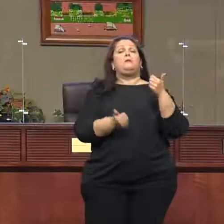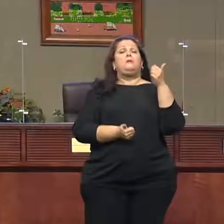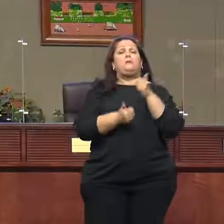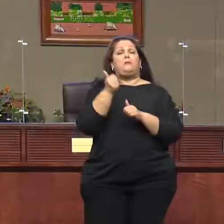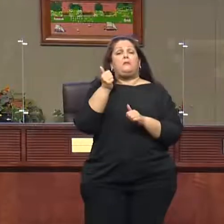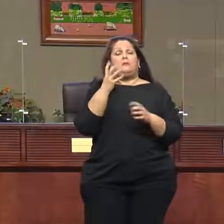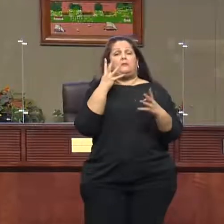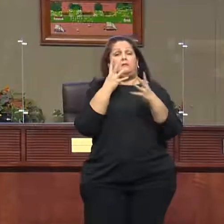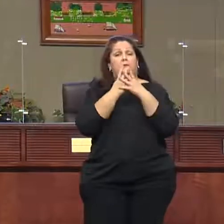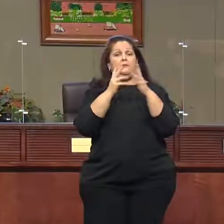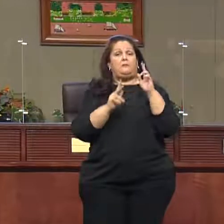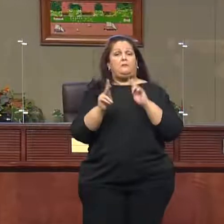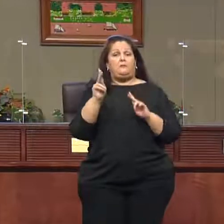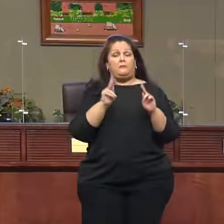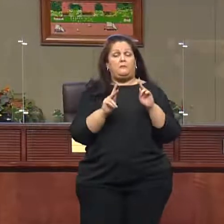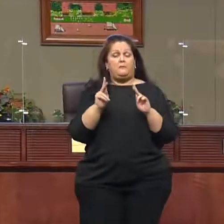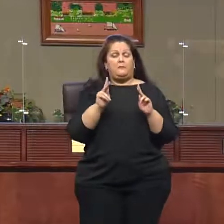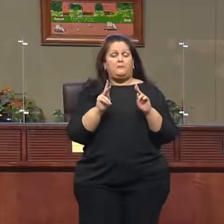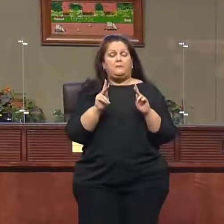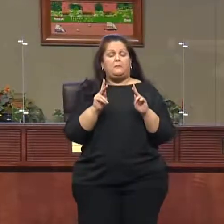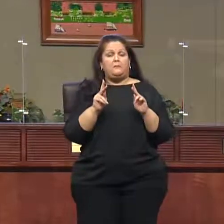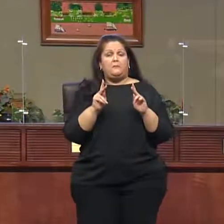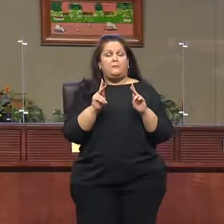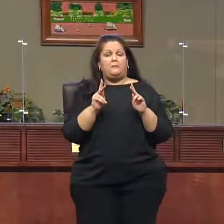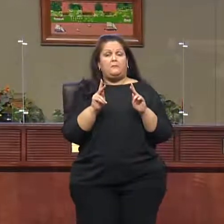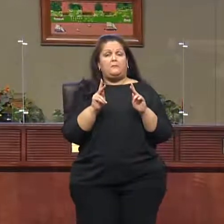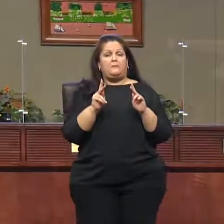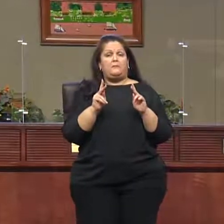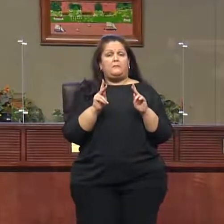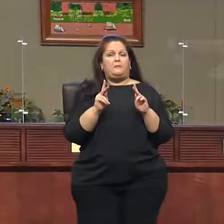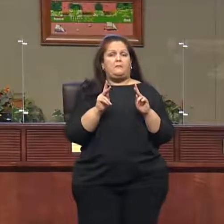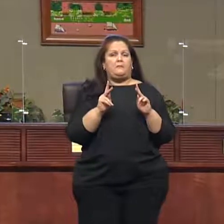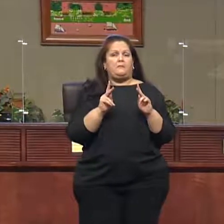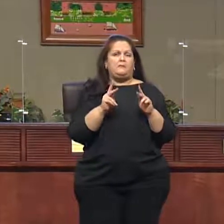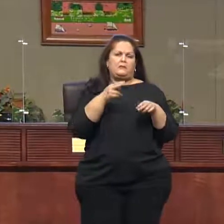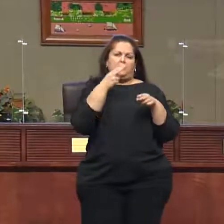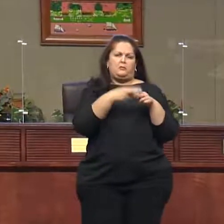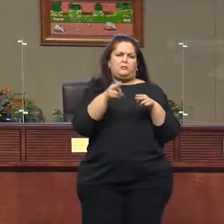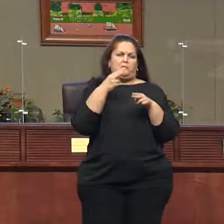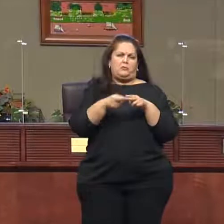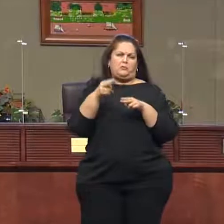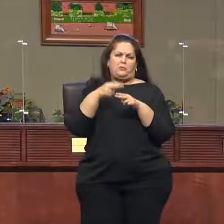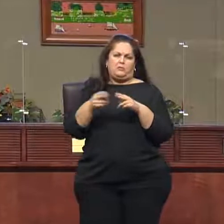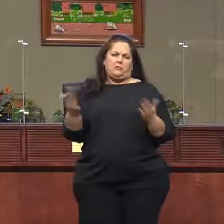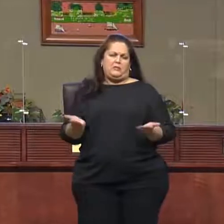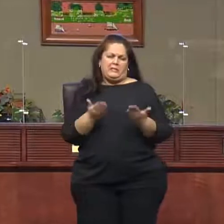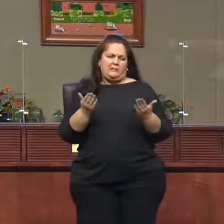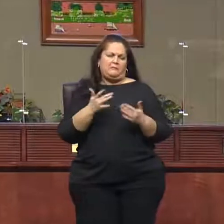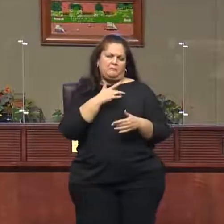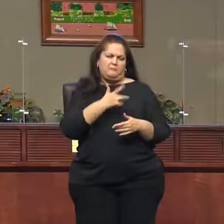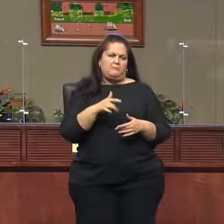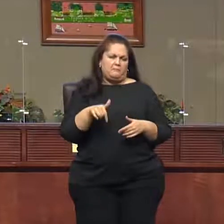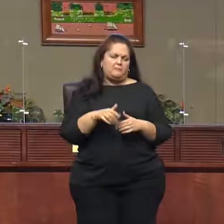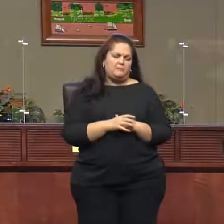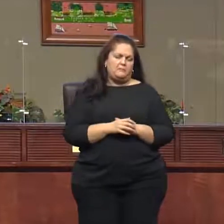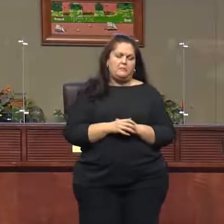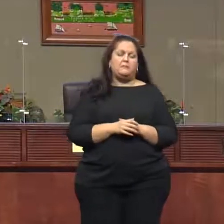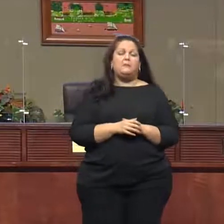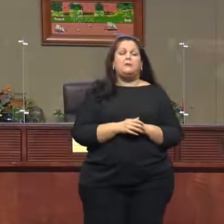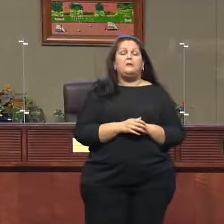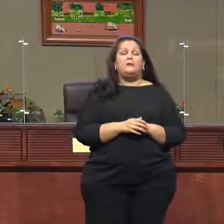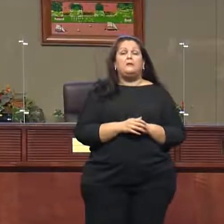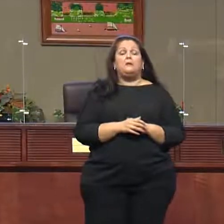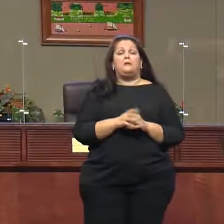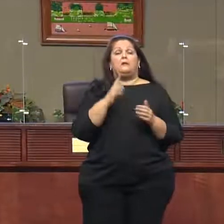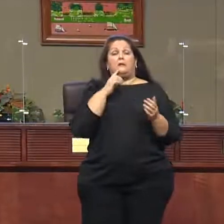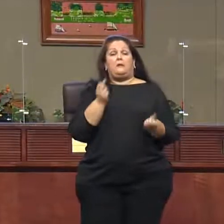jail population, they are not there for long periods of time. They're in and out. Due to the number of